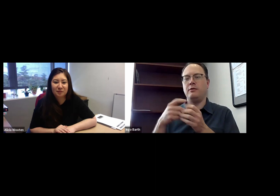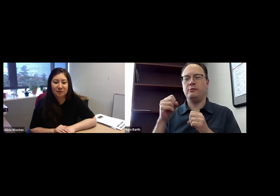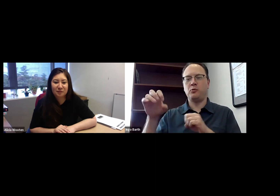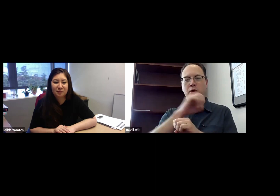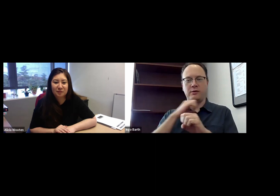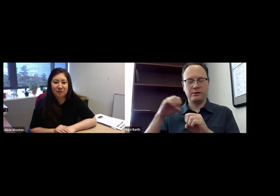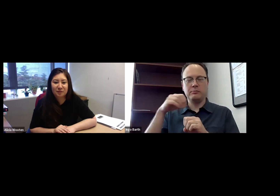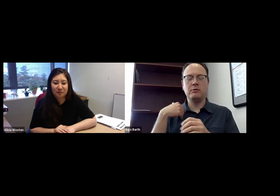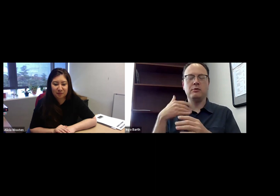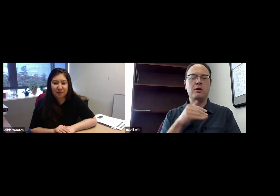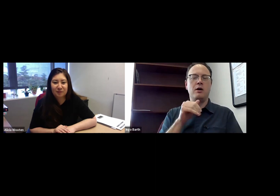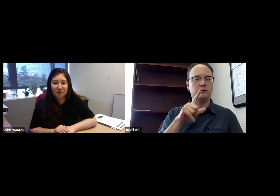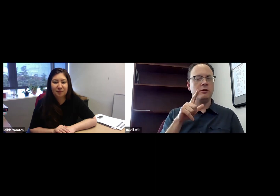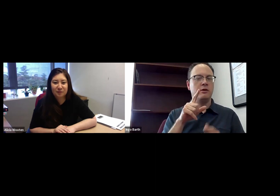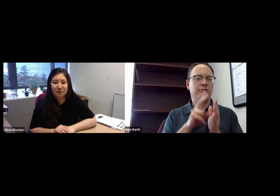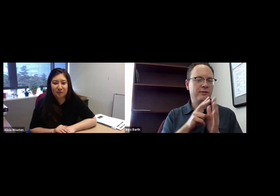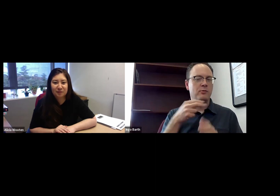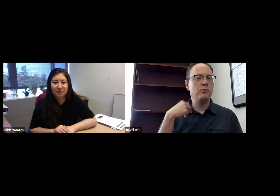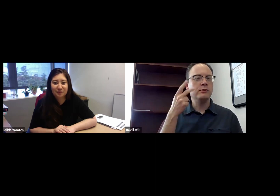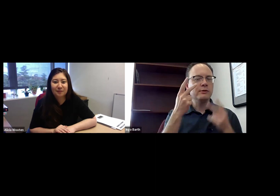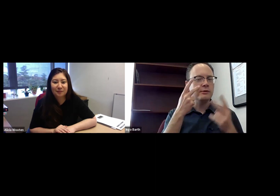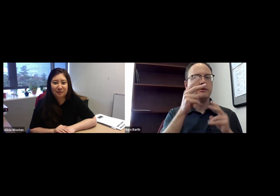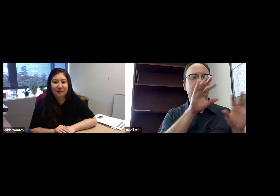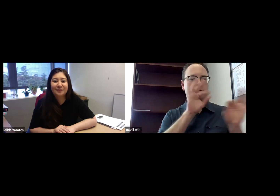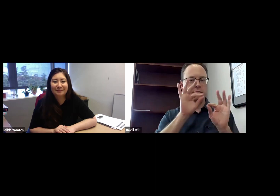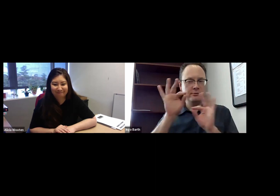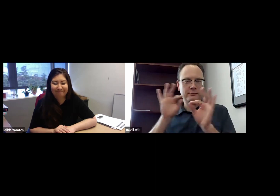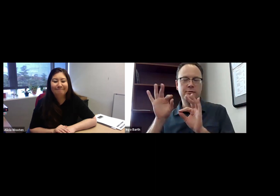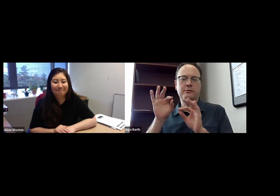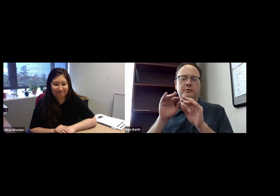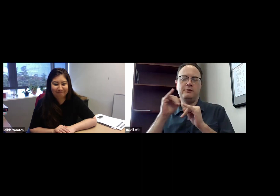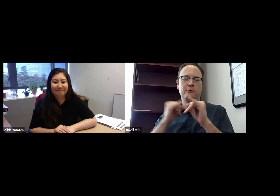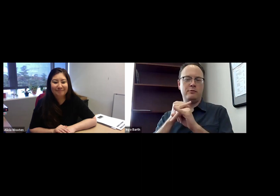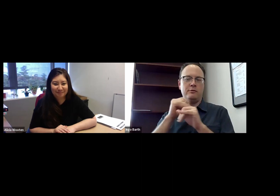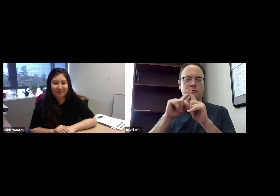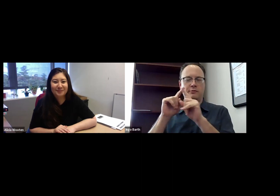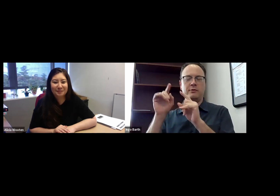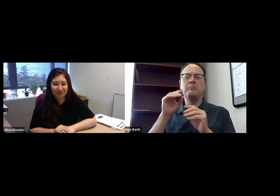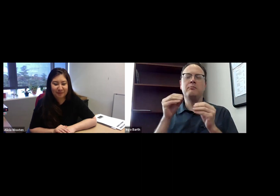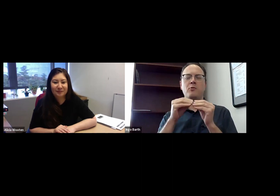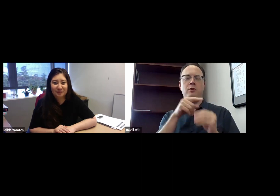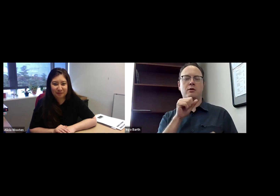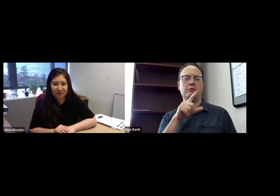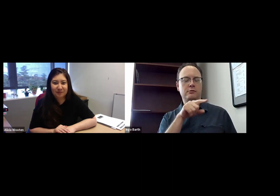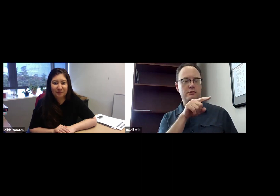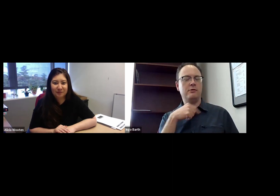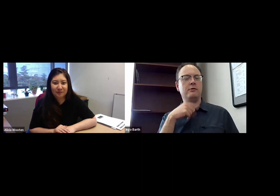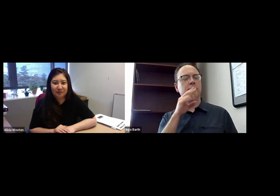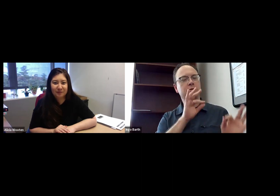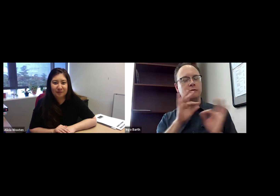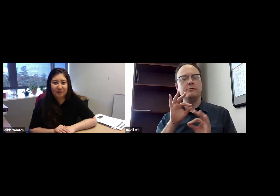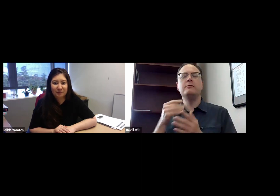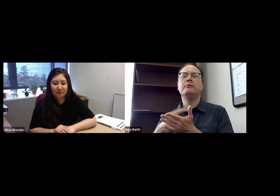Yes, I know that there are a few. Before we start talking about the solar system, I think it might be nice to see the video and